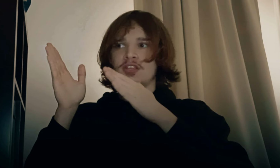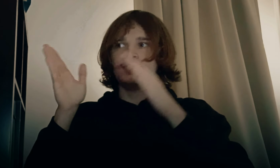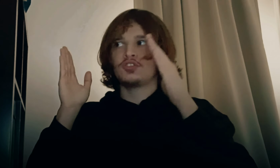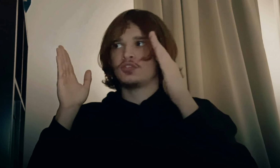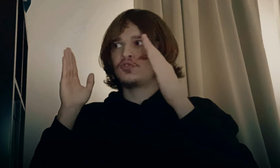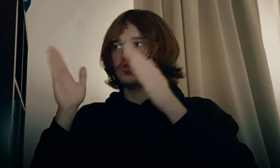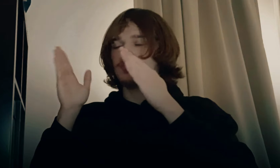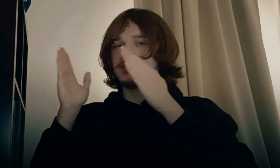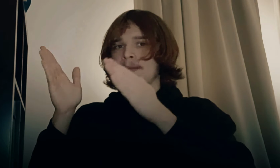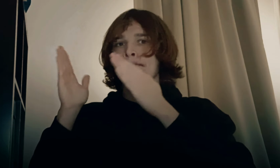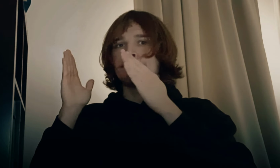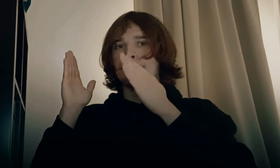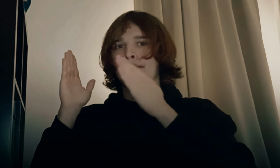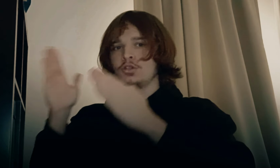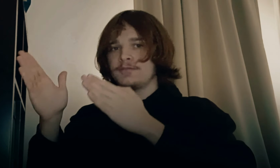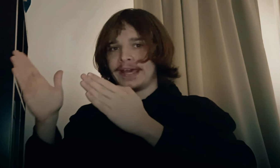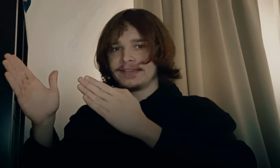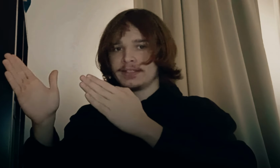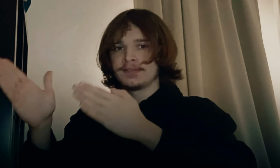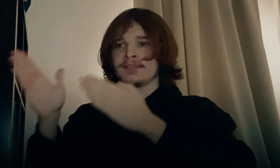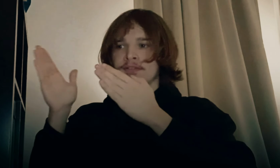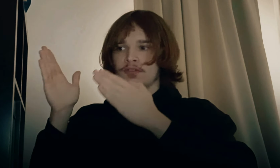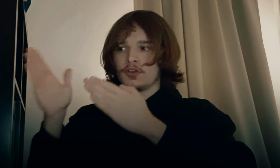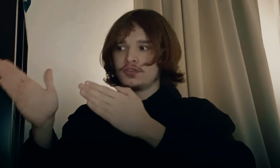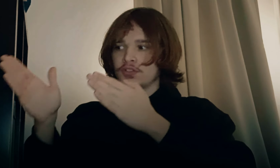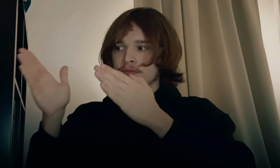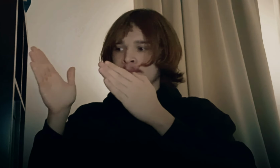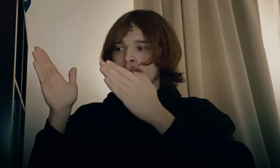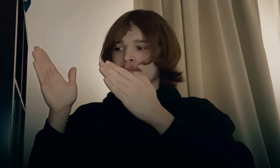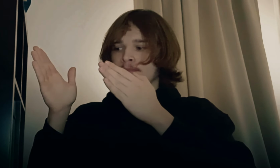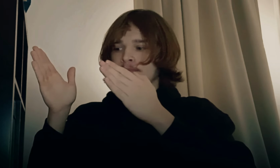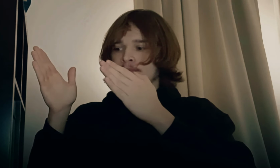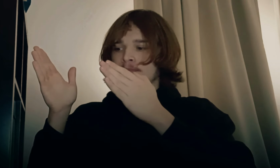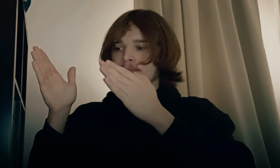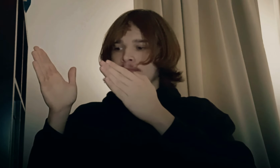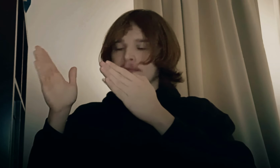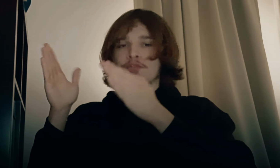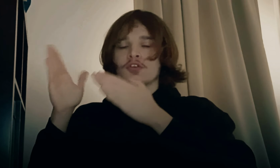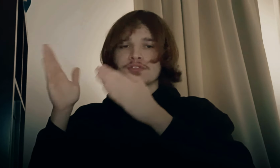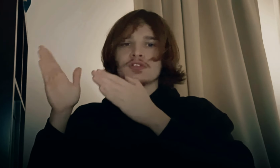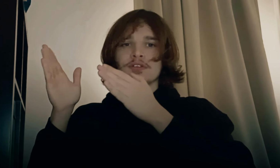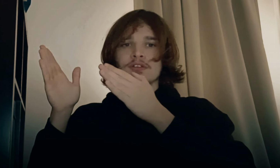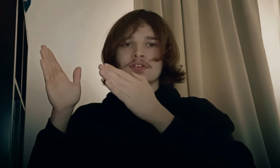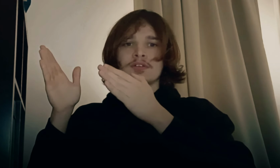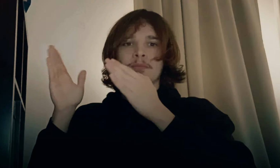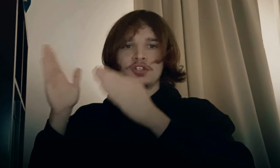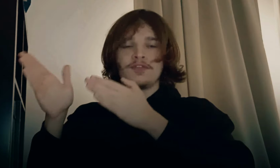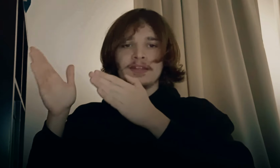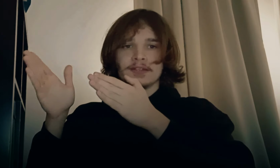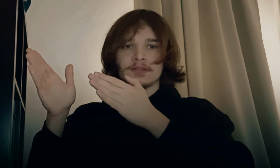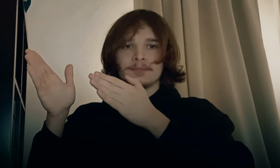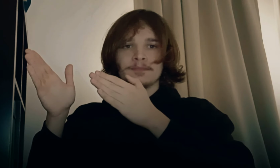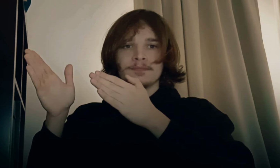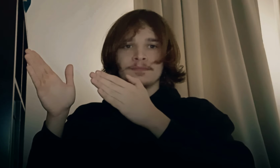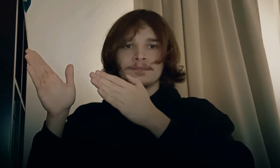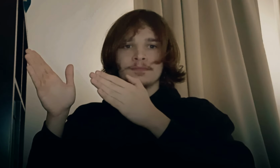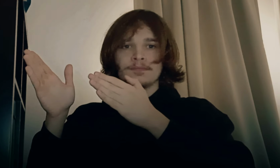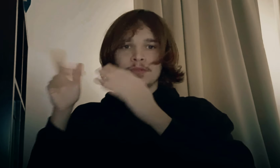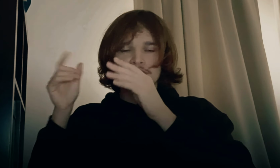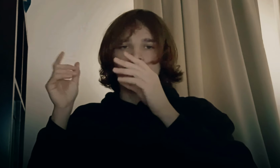needs to be motivated, not, of course, motivated.